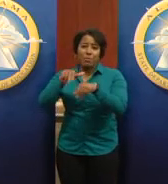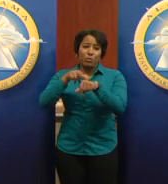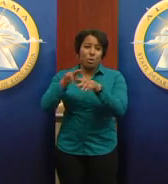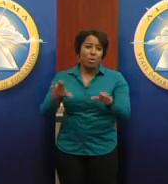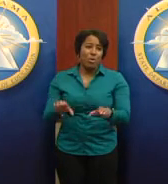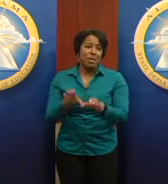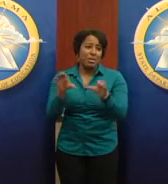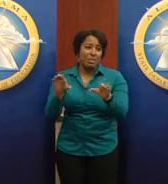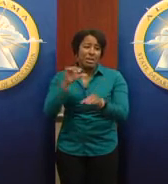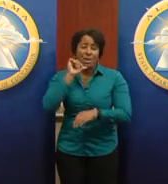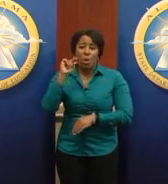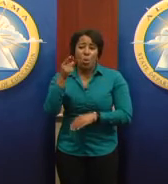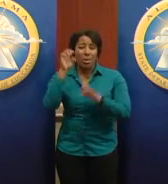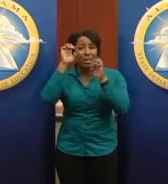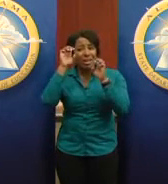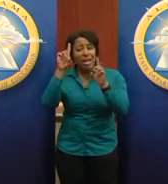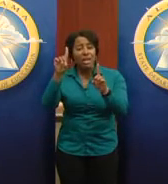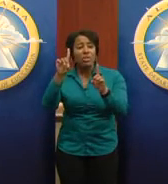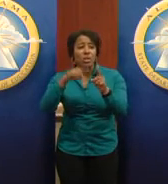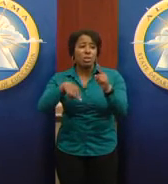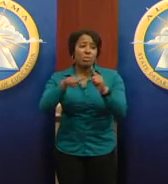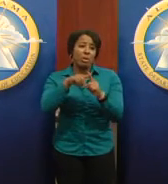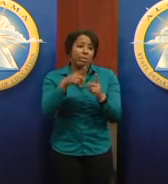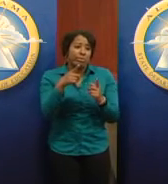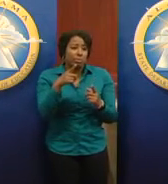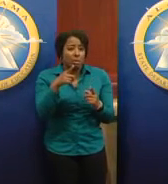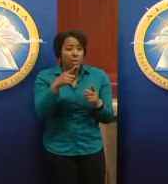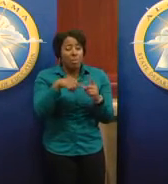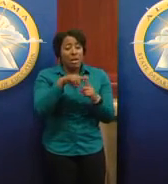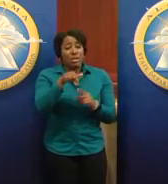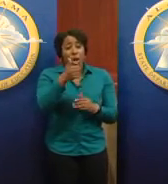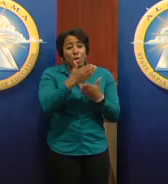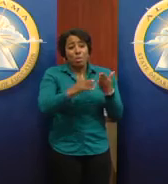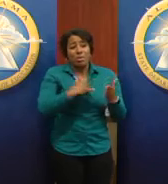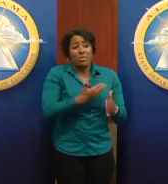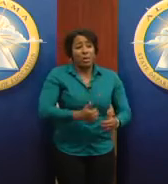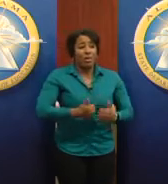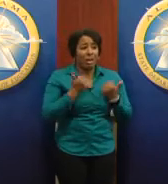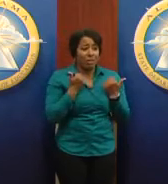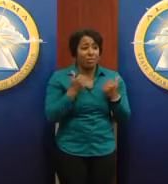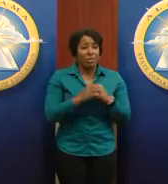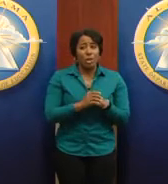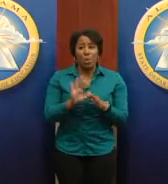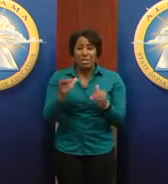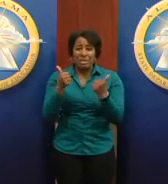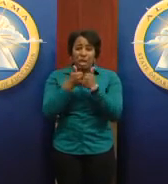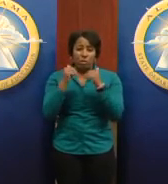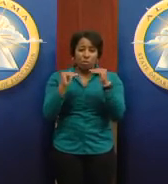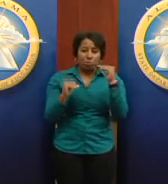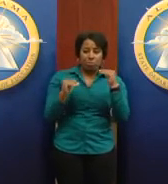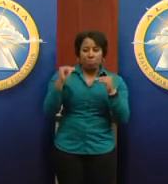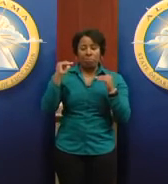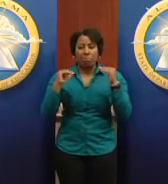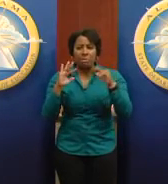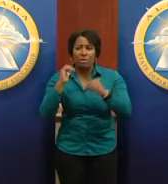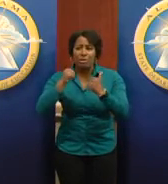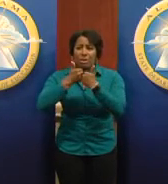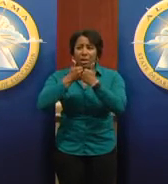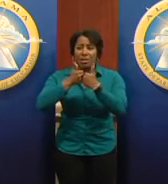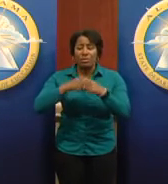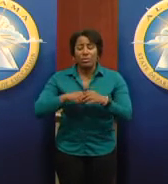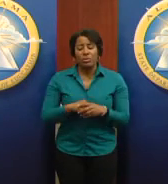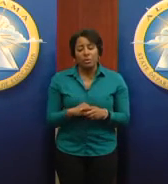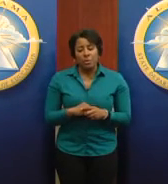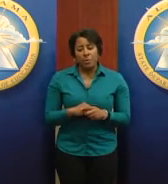only in the educational world, but in other parts of life. So it's a challenge to balance those. I think that no